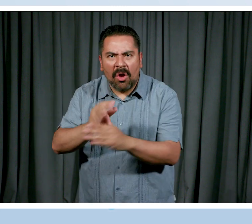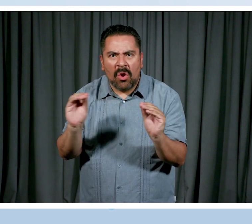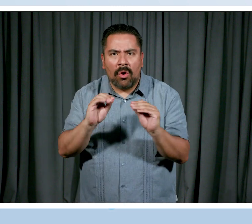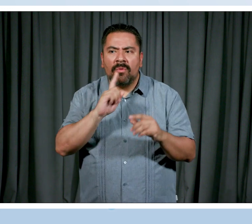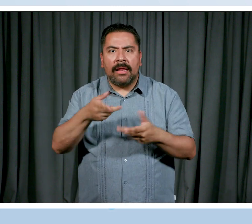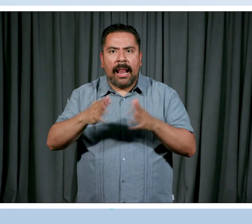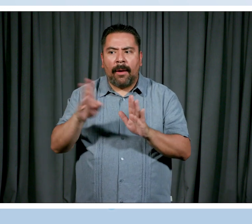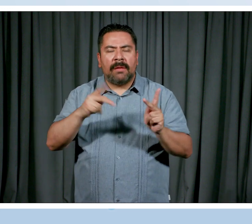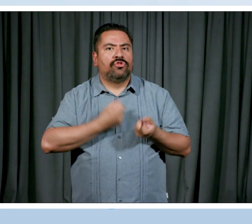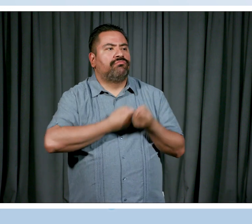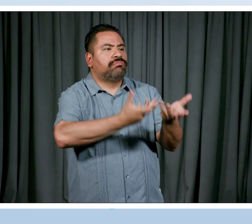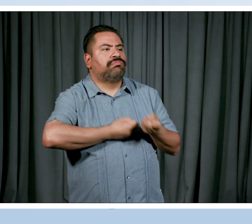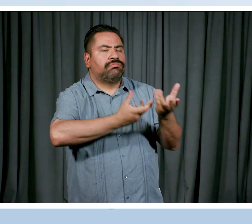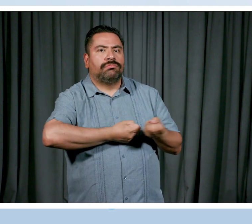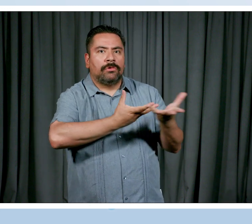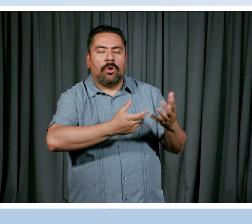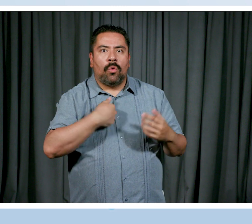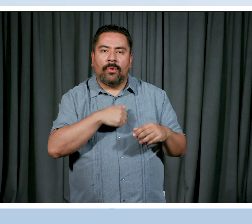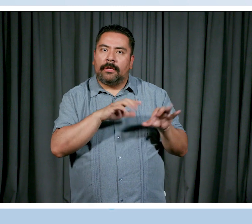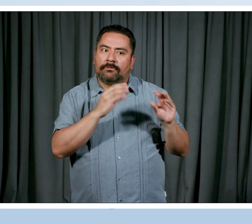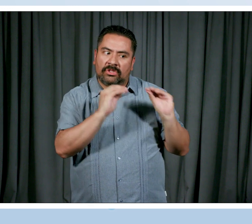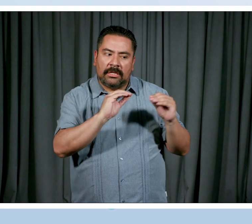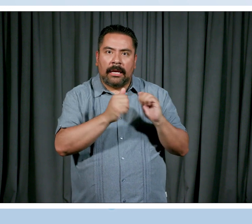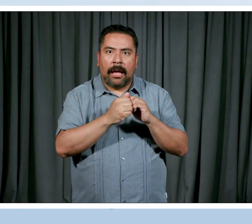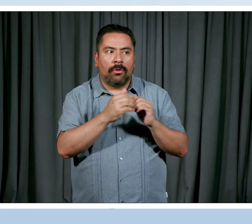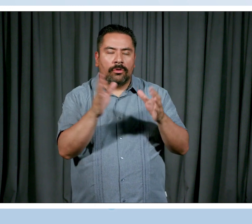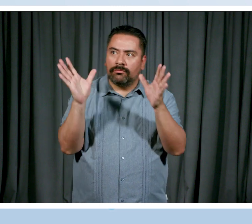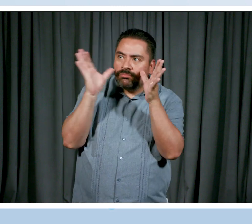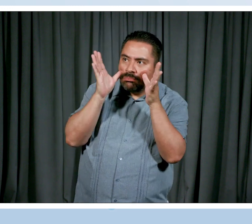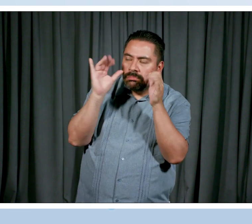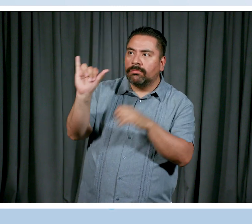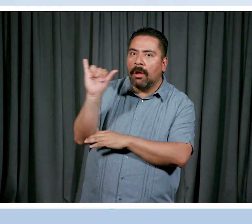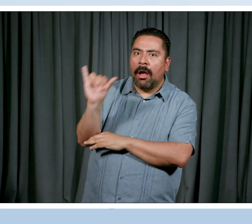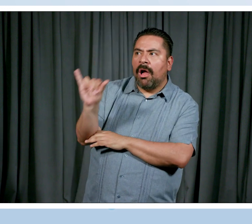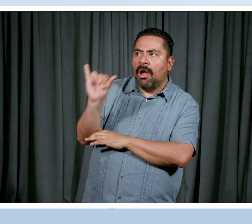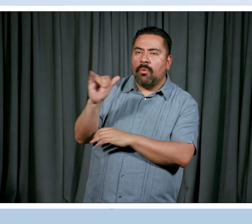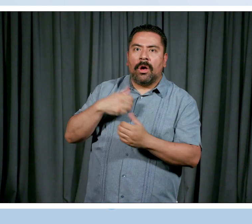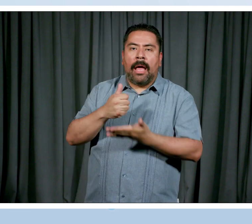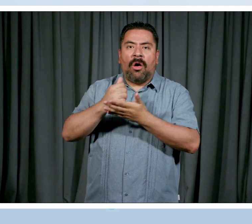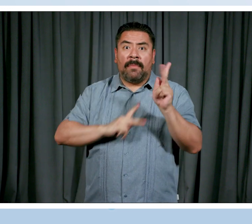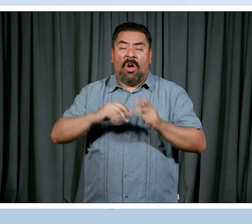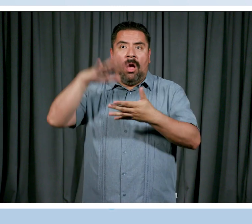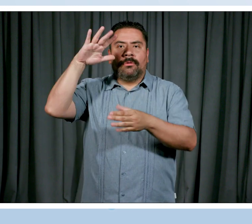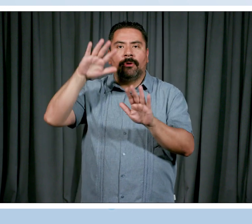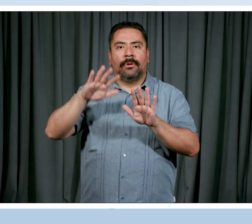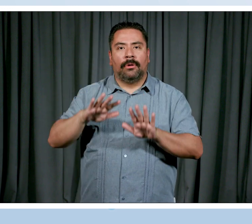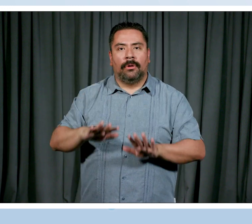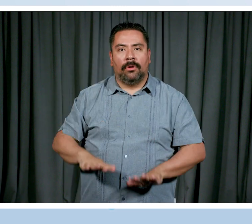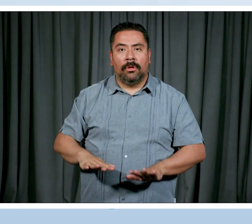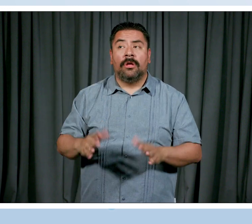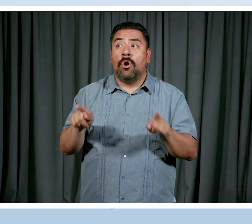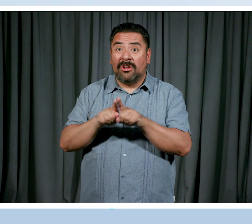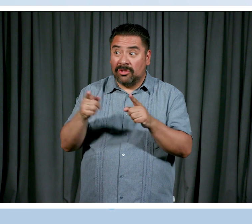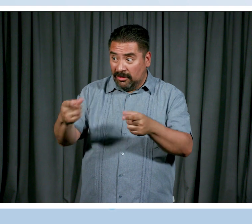them to vent. We teach a lot about the depth of active listening and how that in and of itself is a de-escalator. And then what do you do after to kind of shake it off